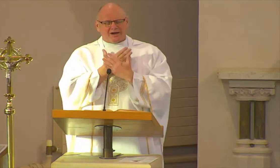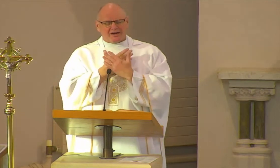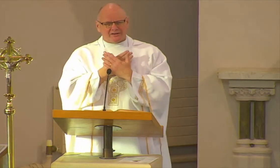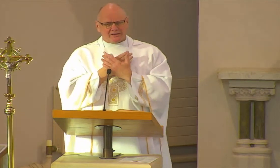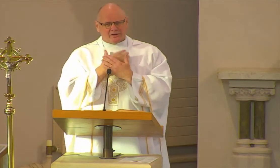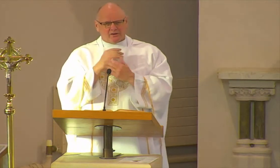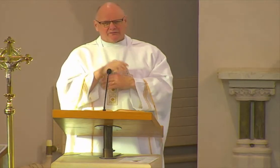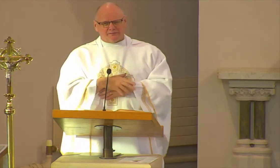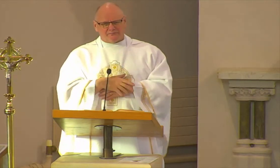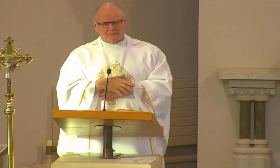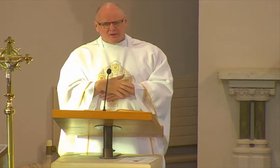in love.